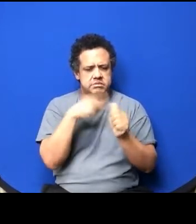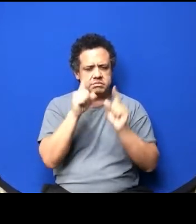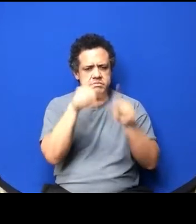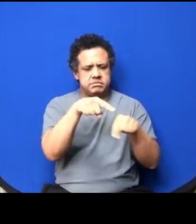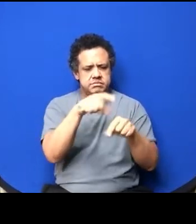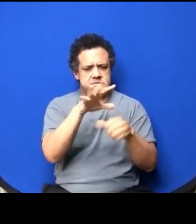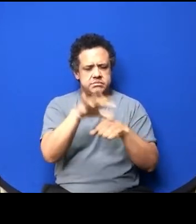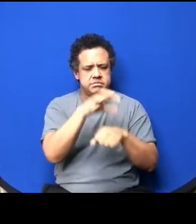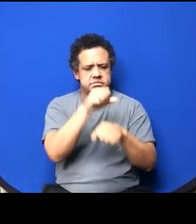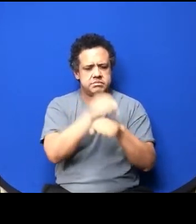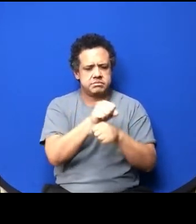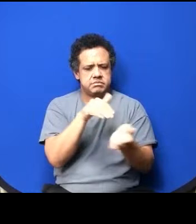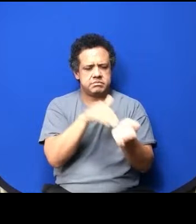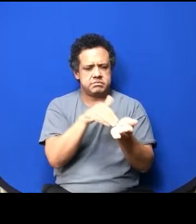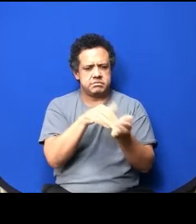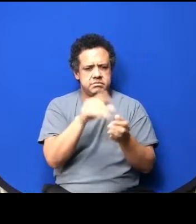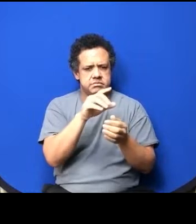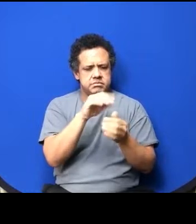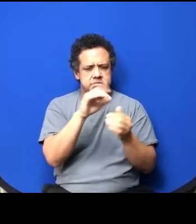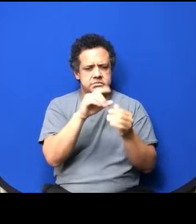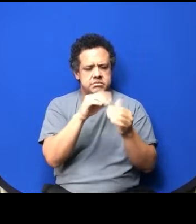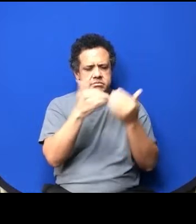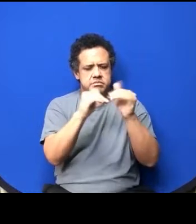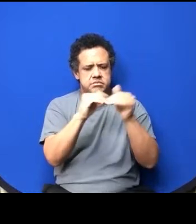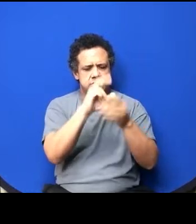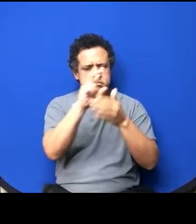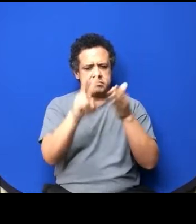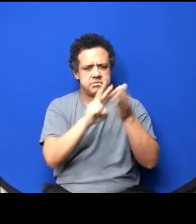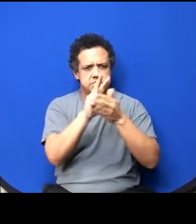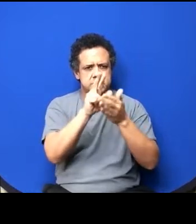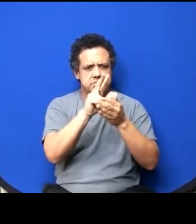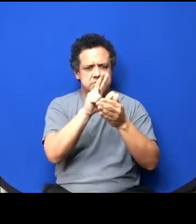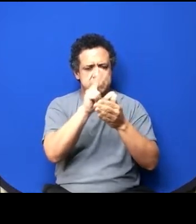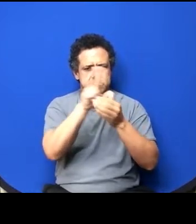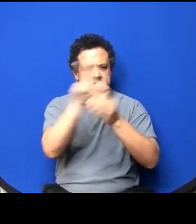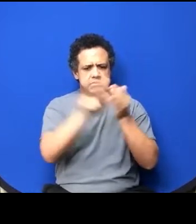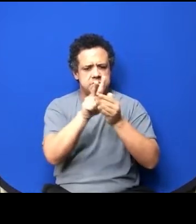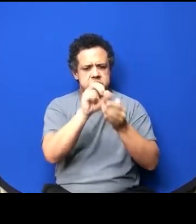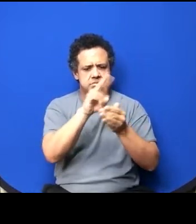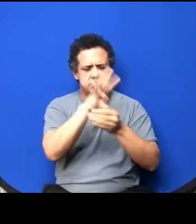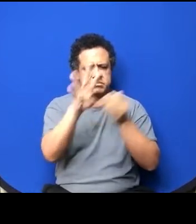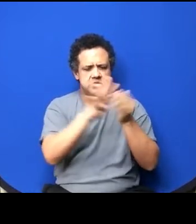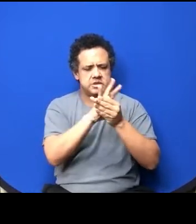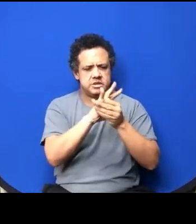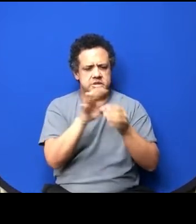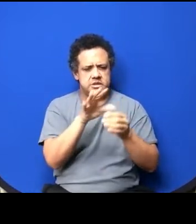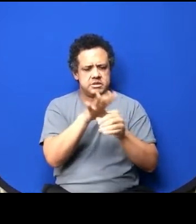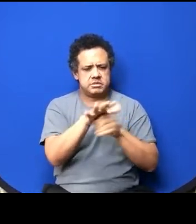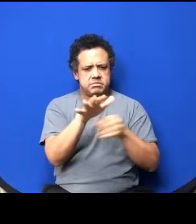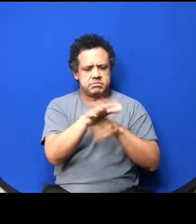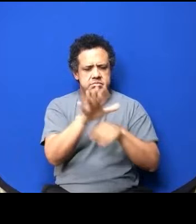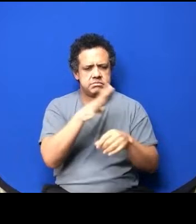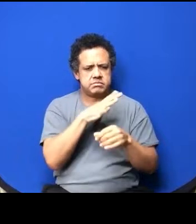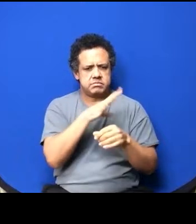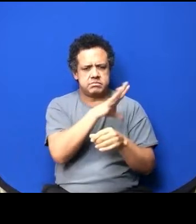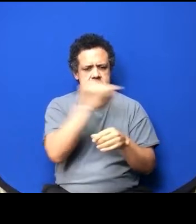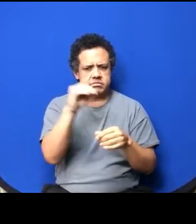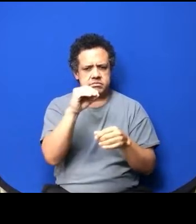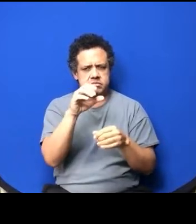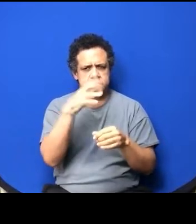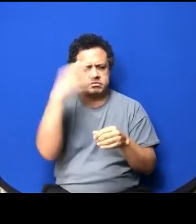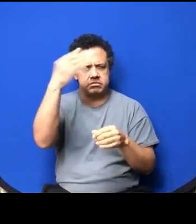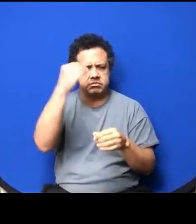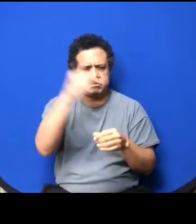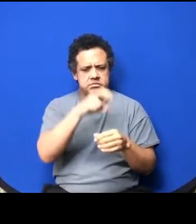in the past, I have gone to medical appointments and there was a limit of 2 to